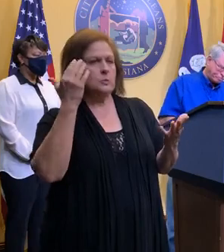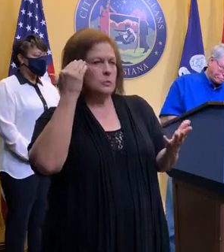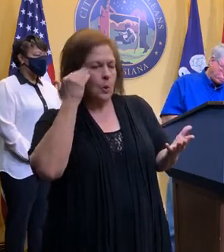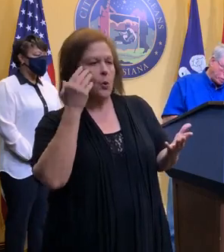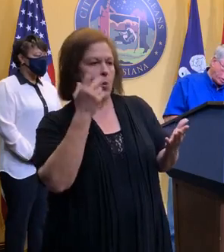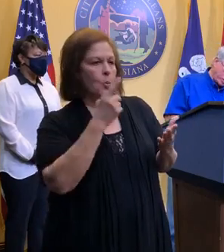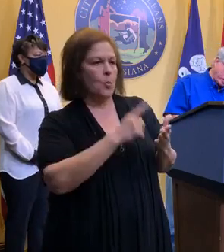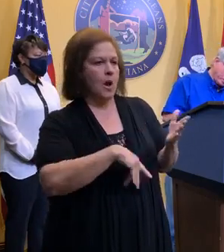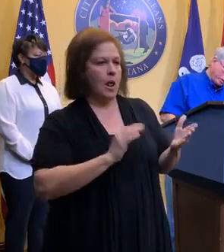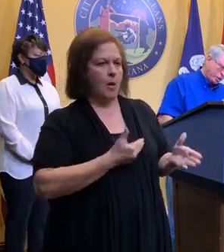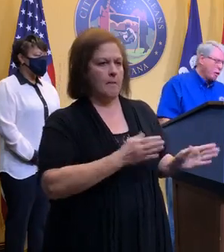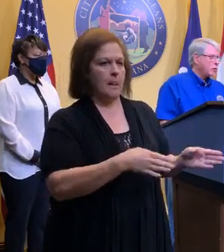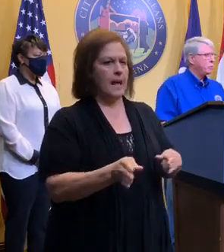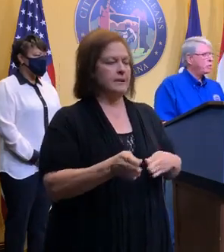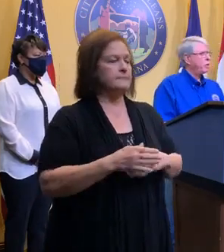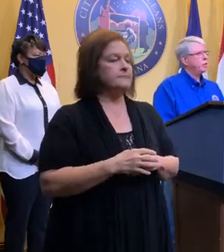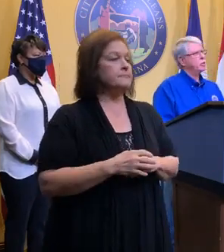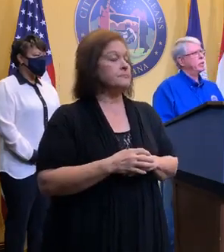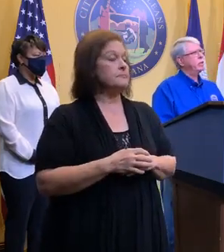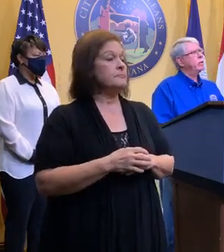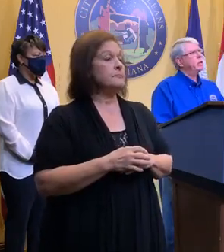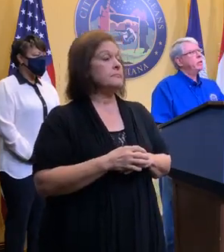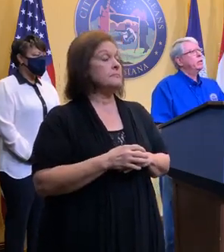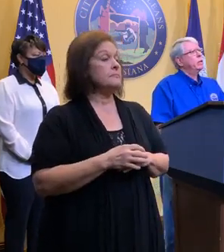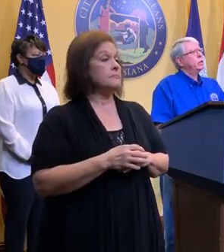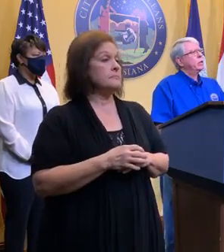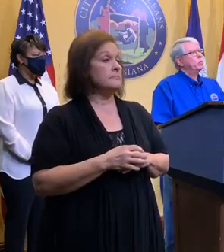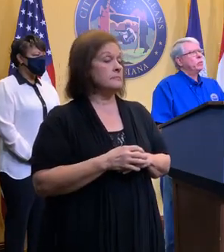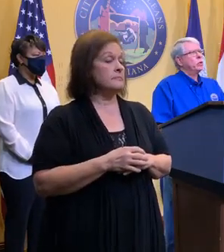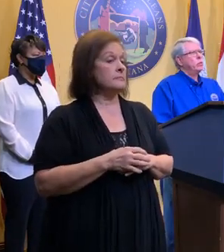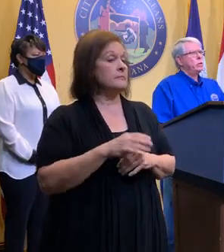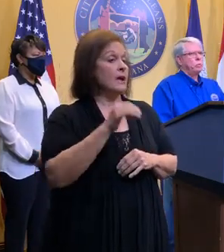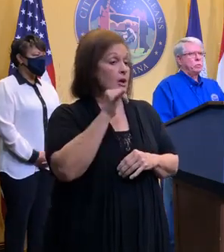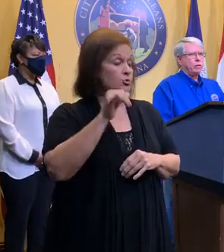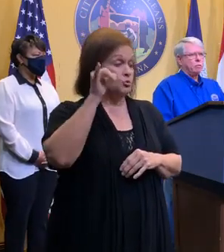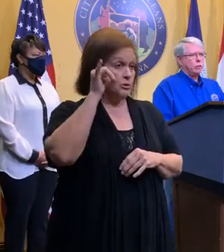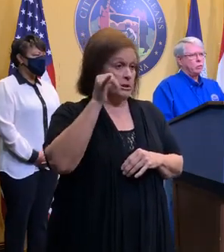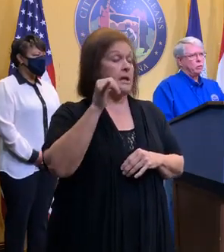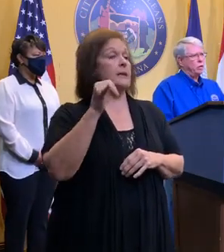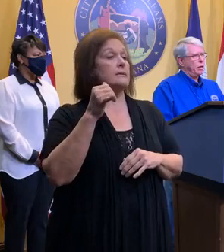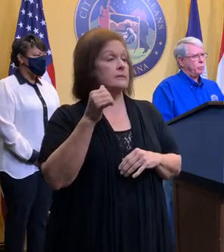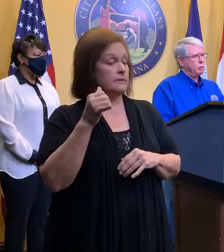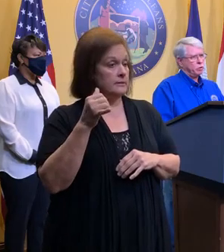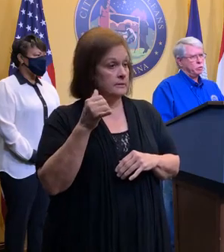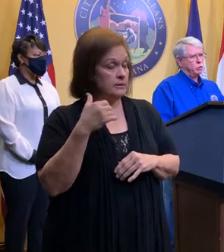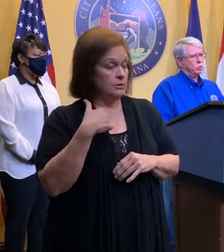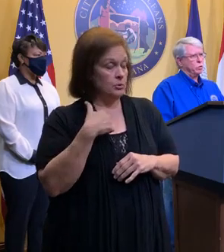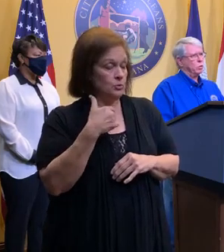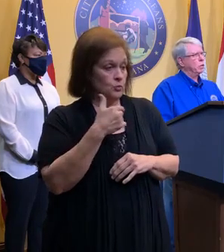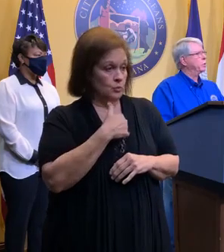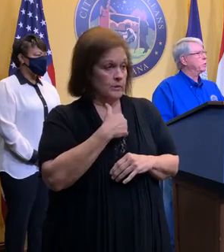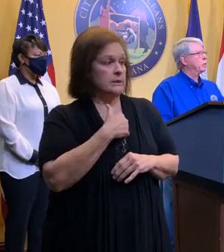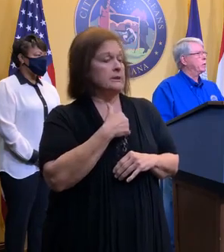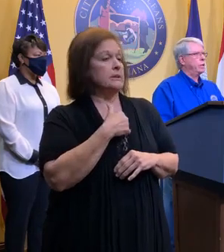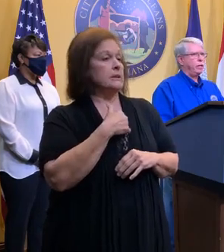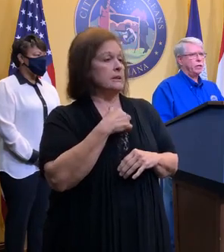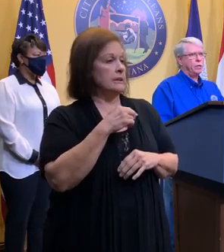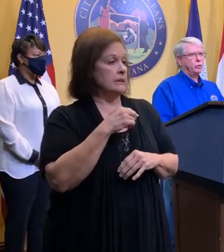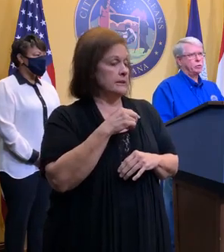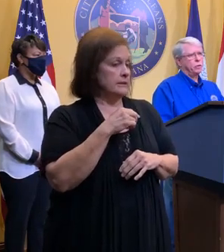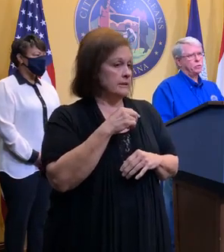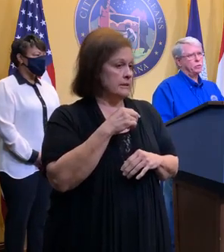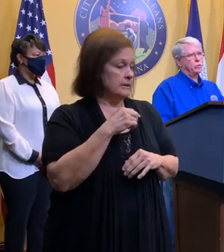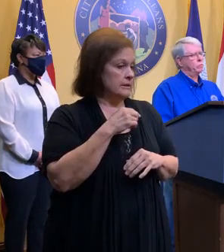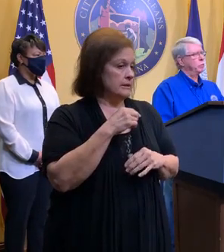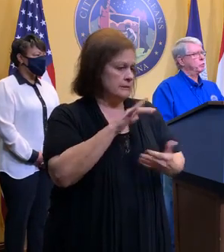So again, as I mentioned yesterday, we make a really strong effort to collect all of our